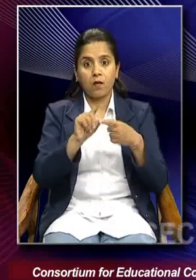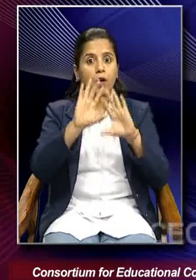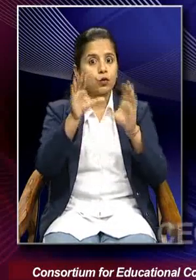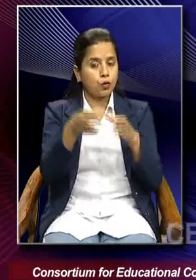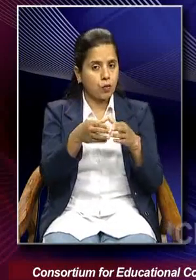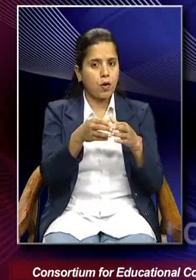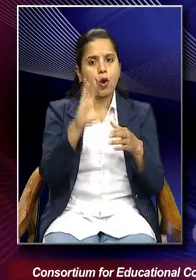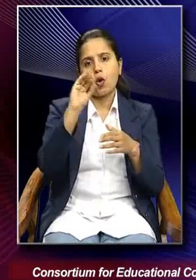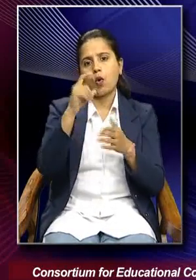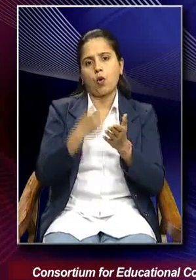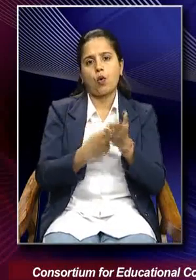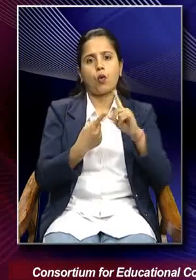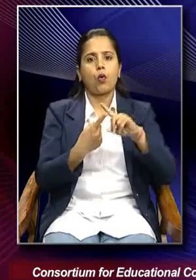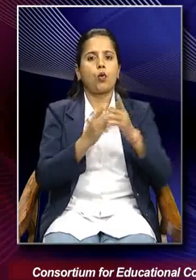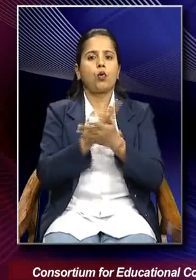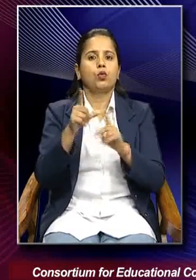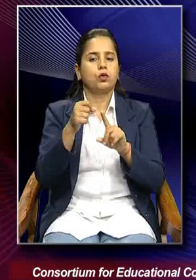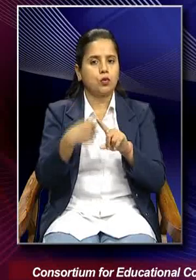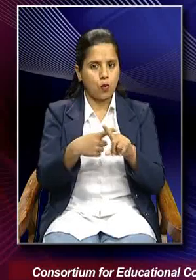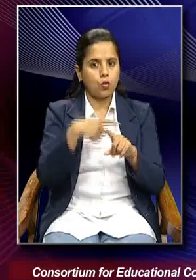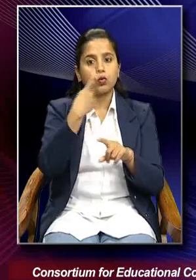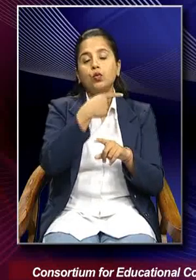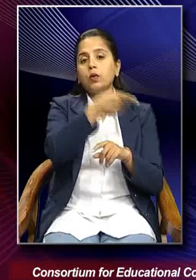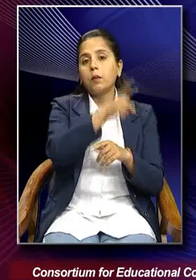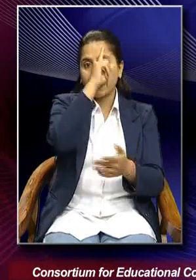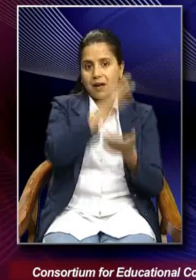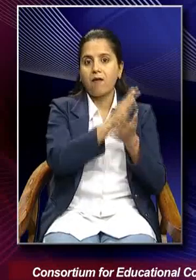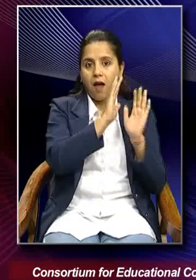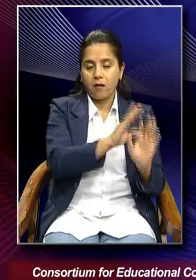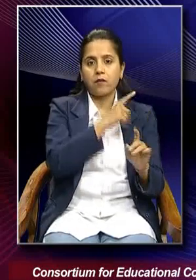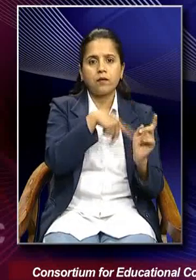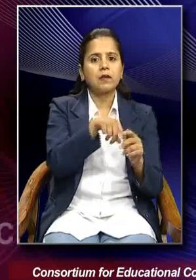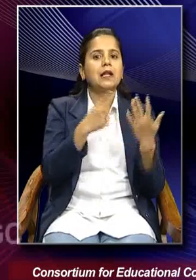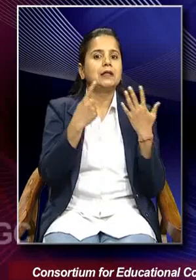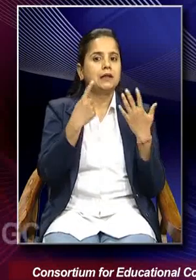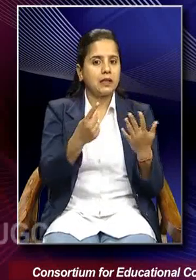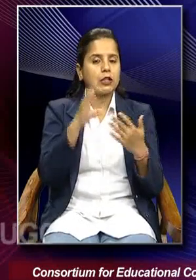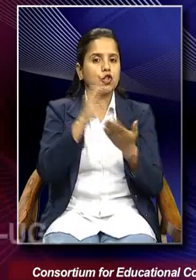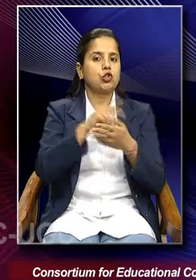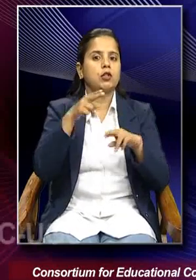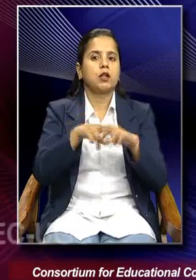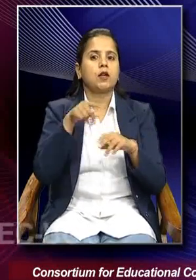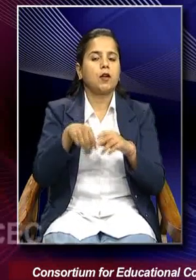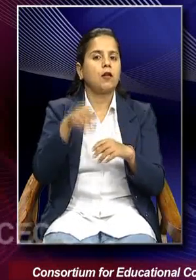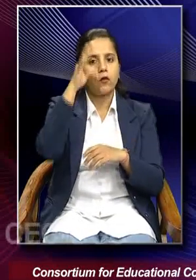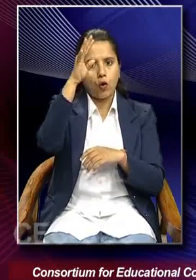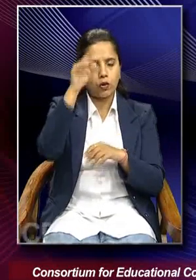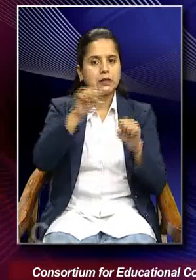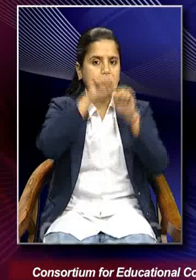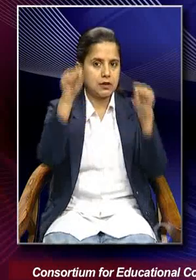the Orthodox or the Astic schools, belong 6 chief philosophical systems,